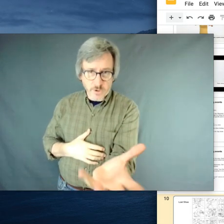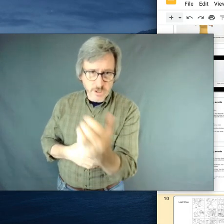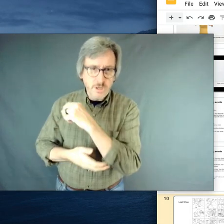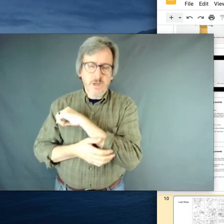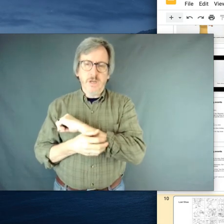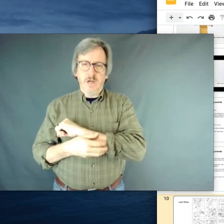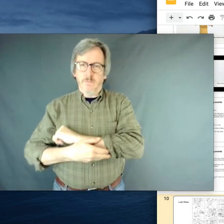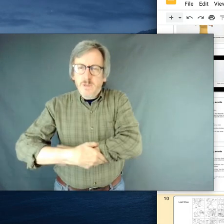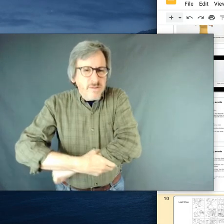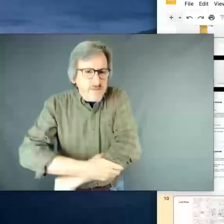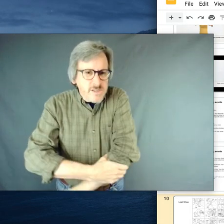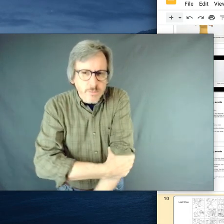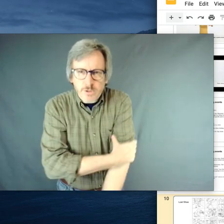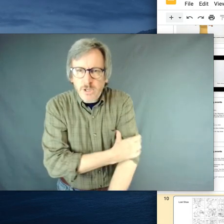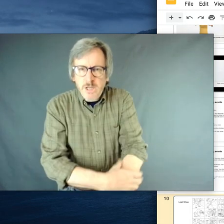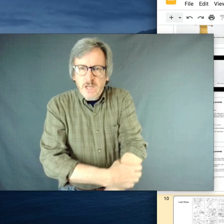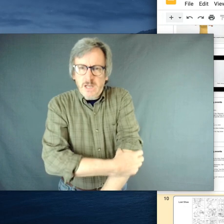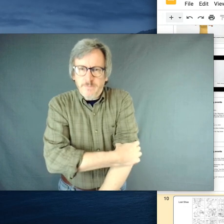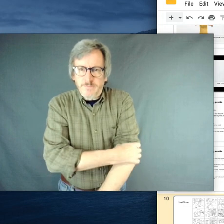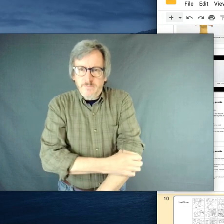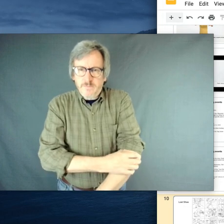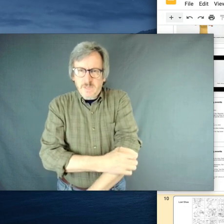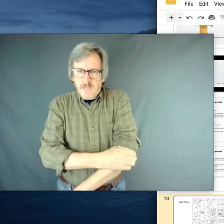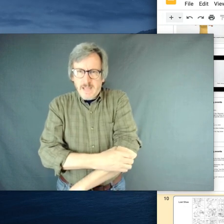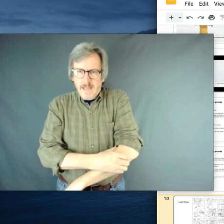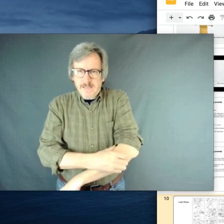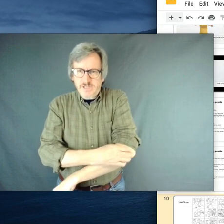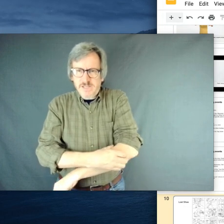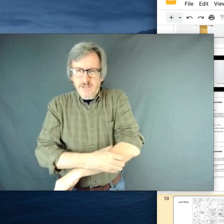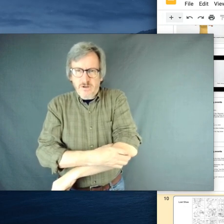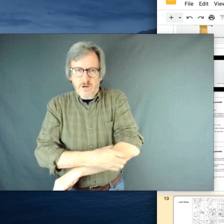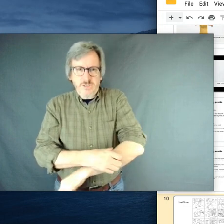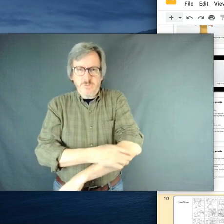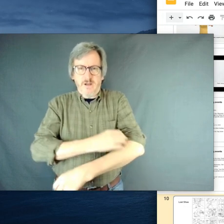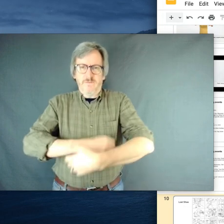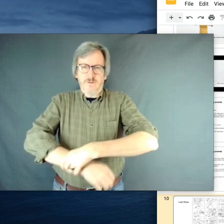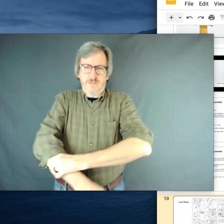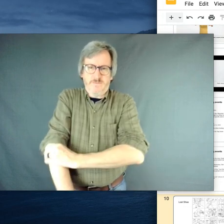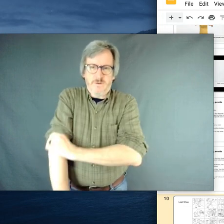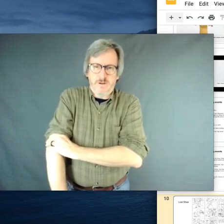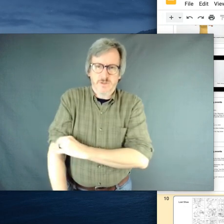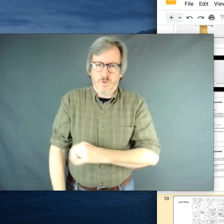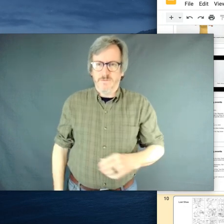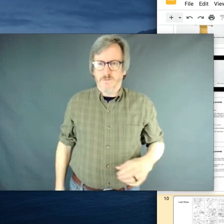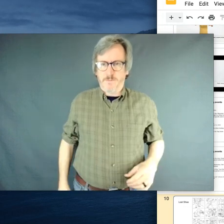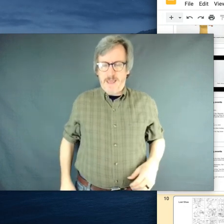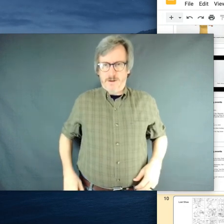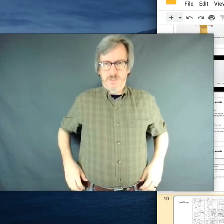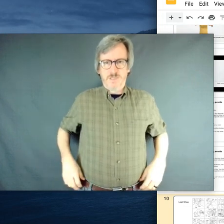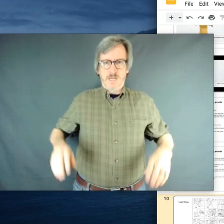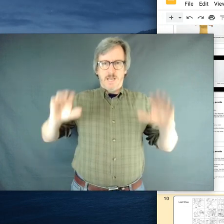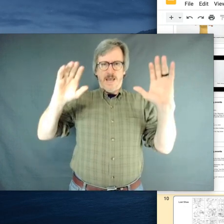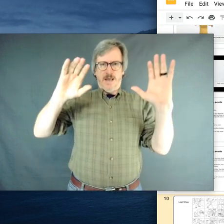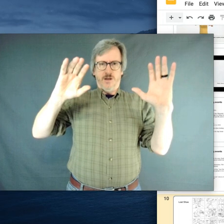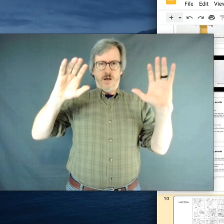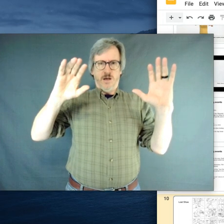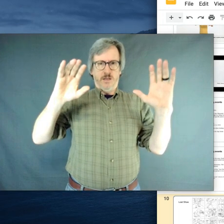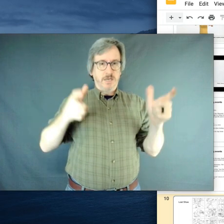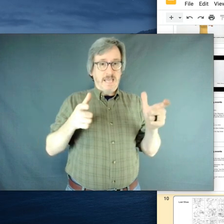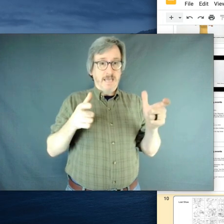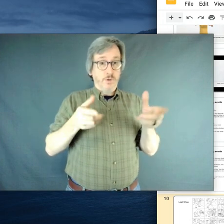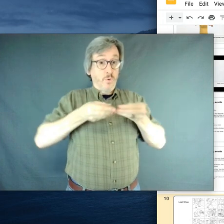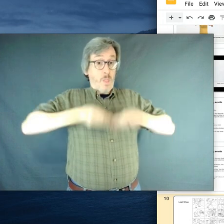book. It's in your book. And it's just a little cartoon of there's 12 different panels and